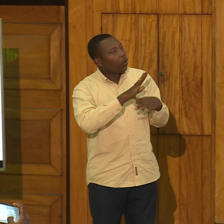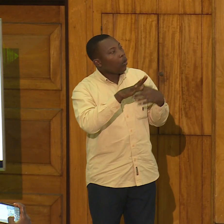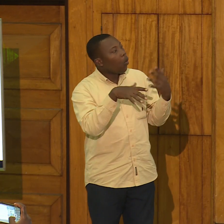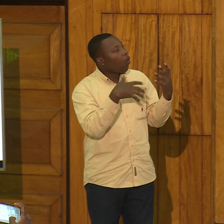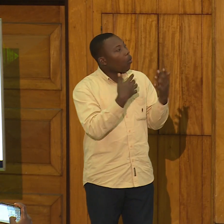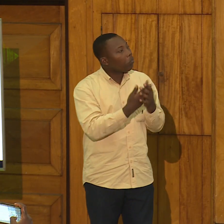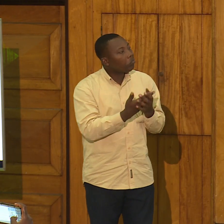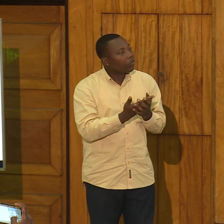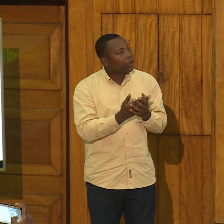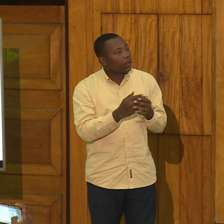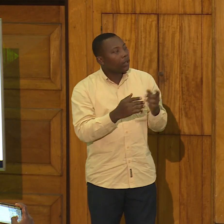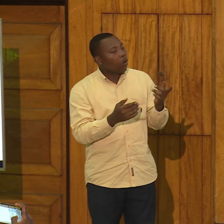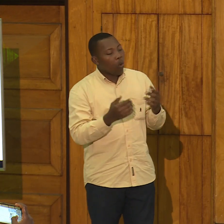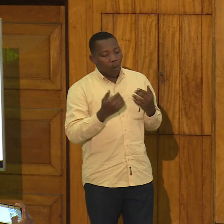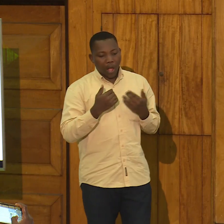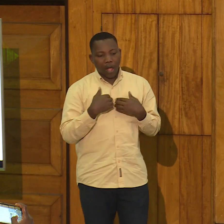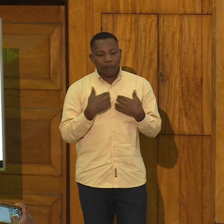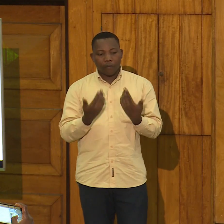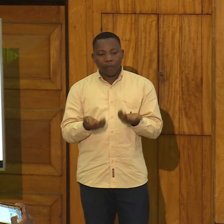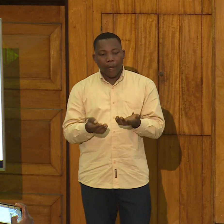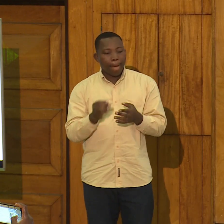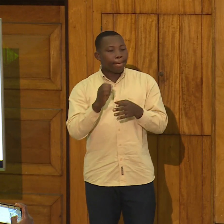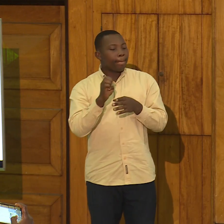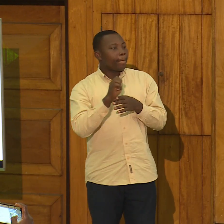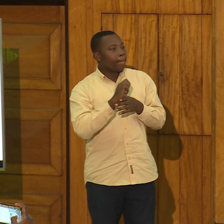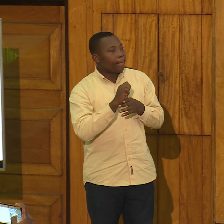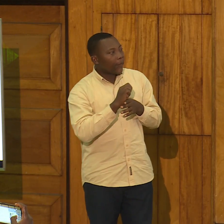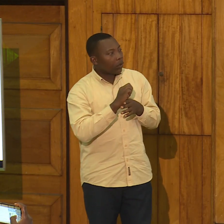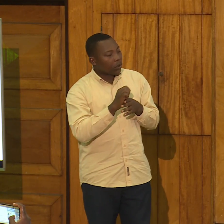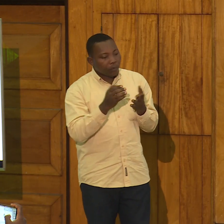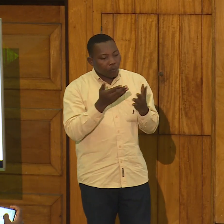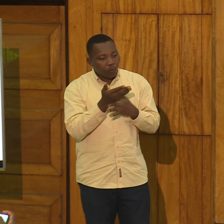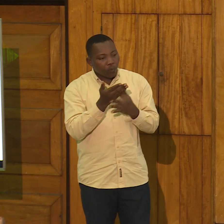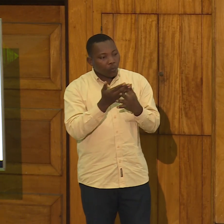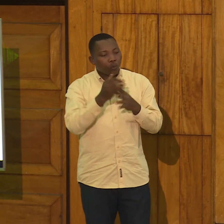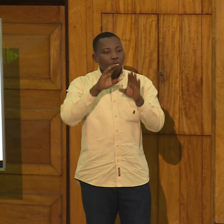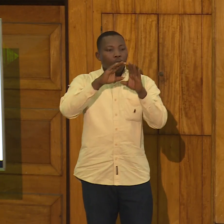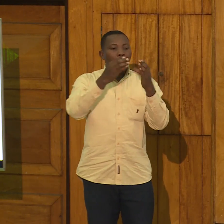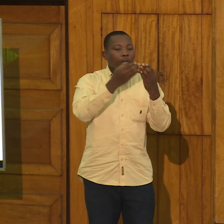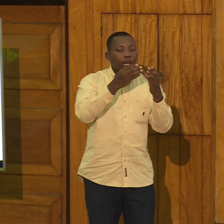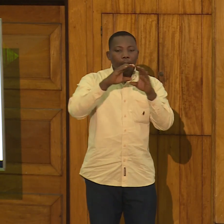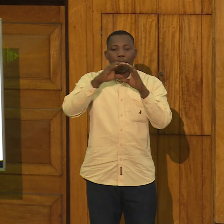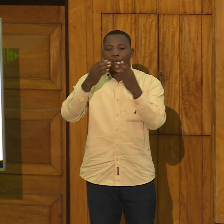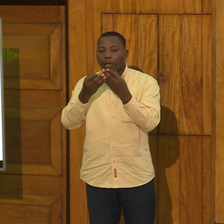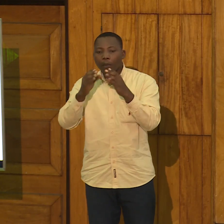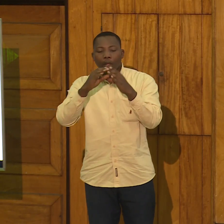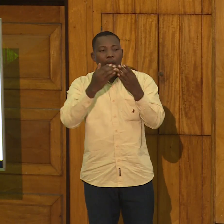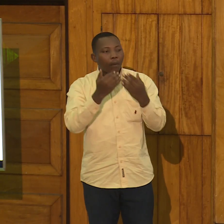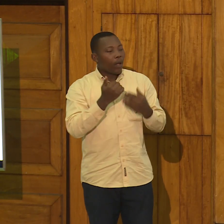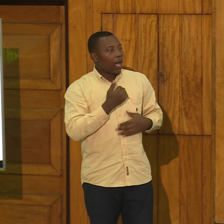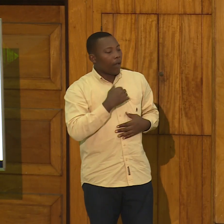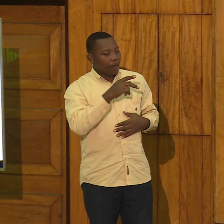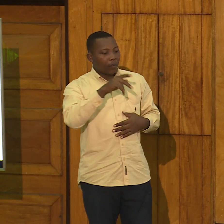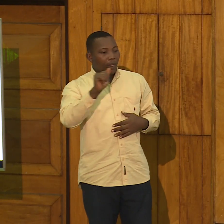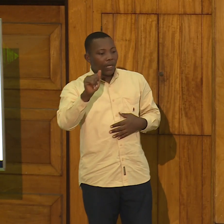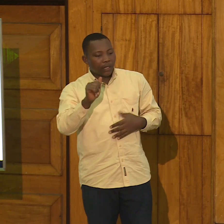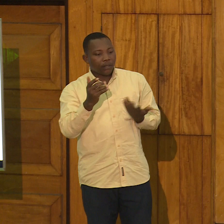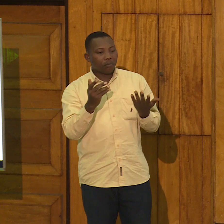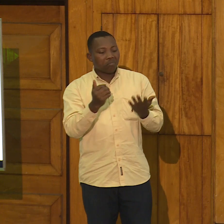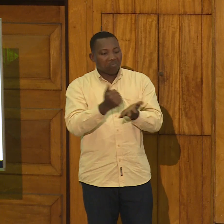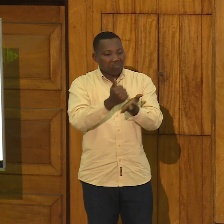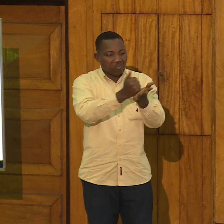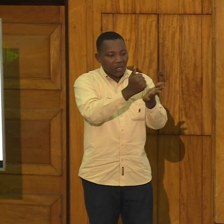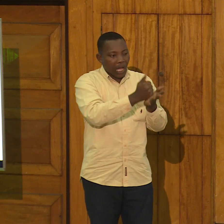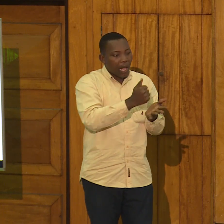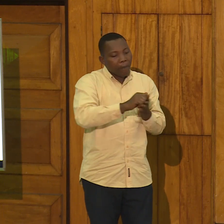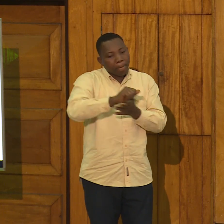so there's mentorship through clubs. So what you have is peers mentoring each other.